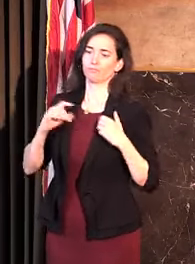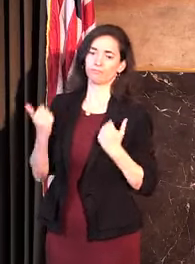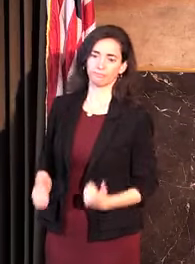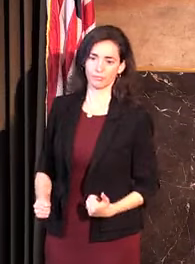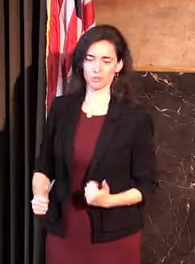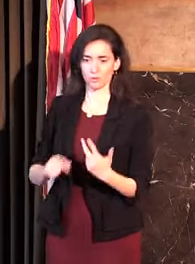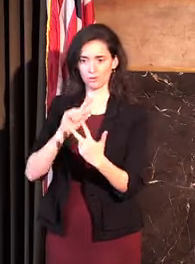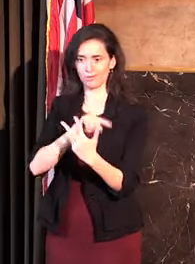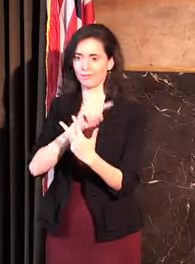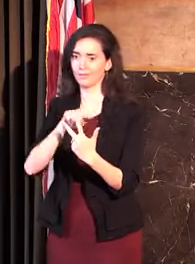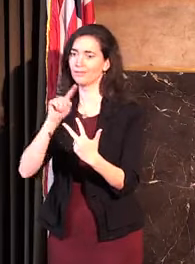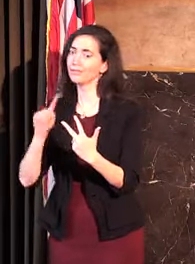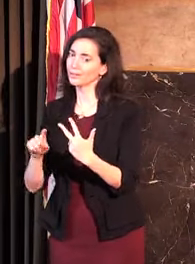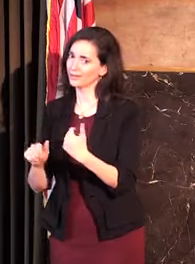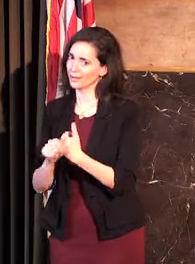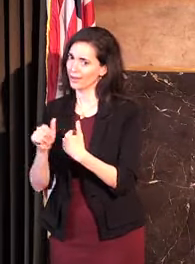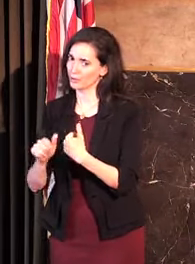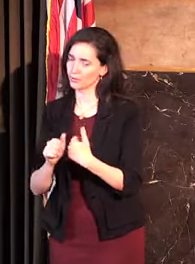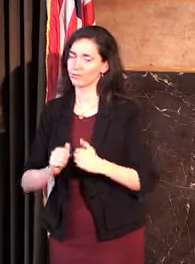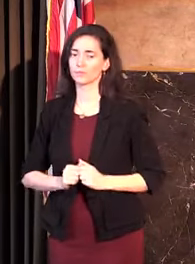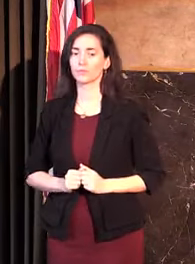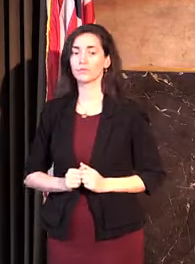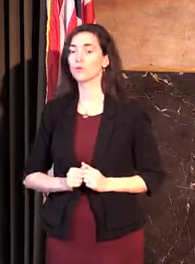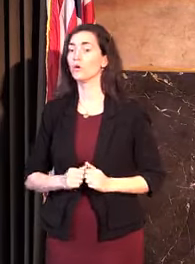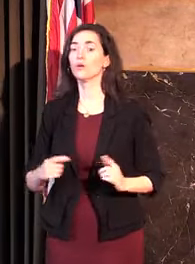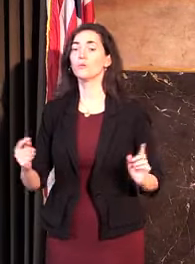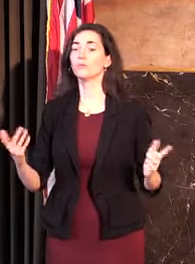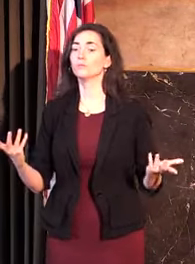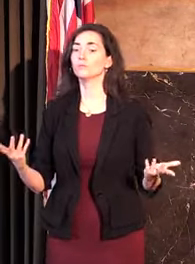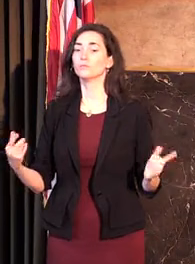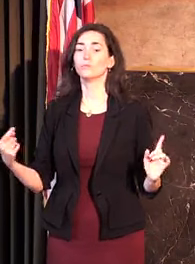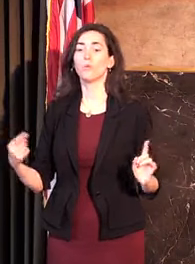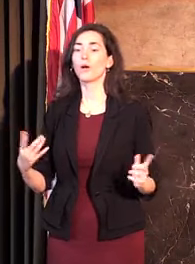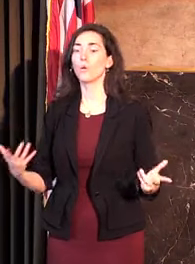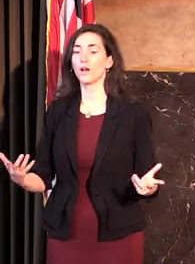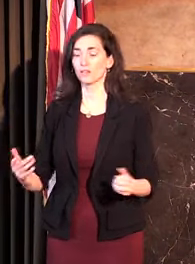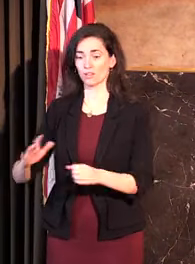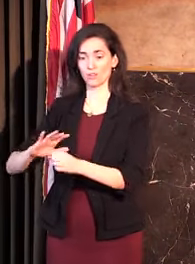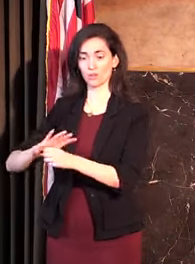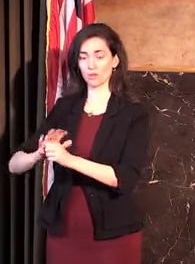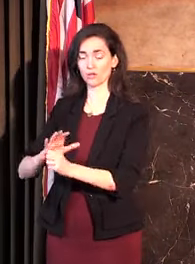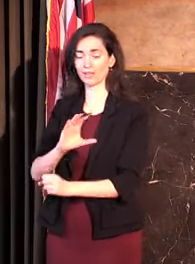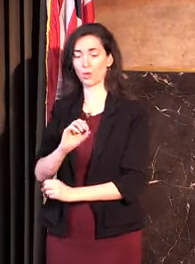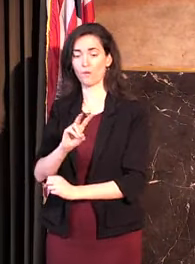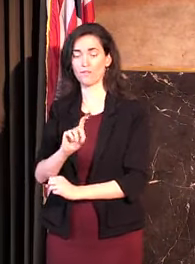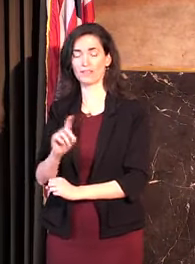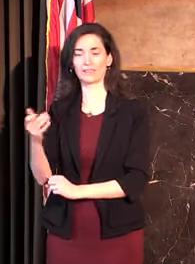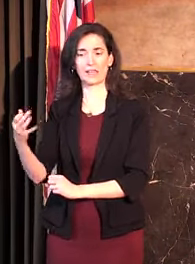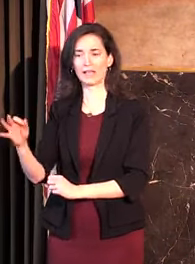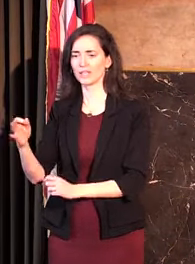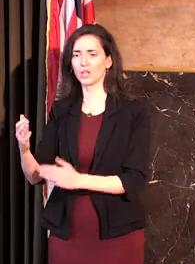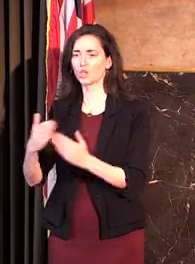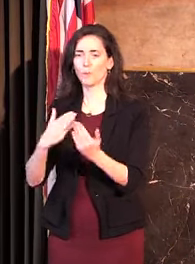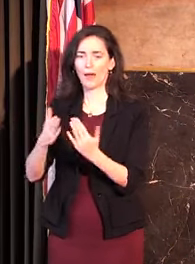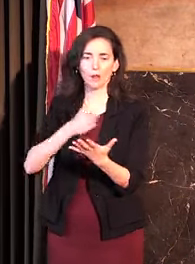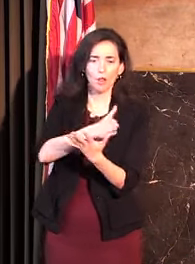And that brings me to the next point. Your best protection from COVID-19, regardless of the